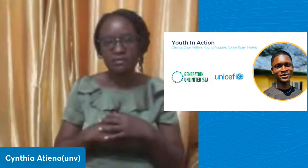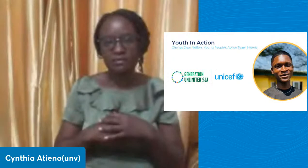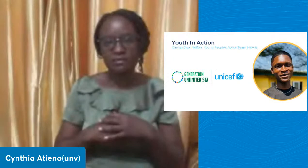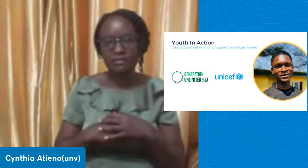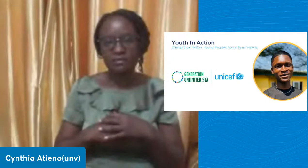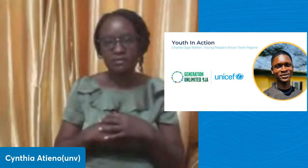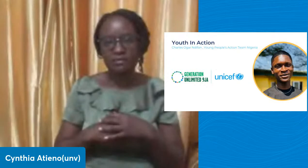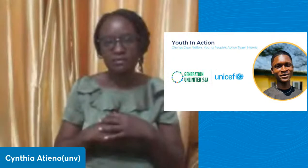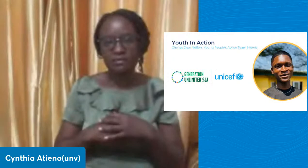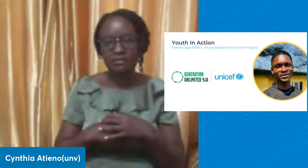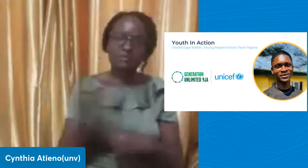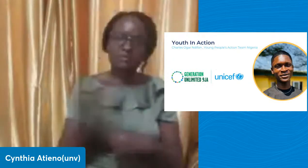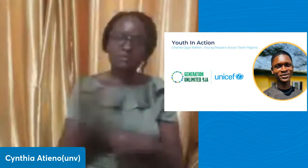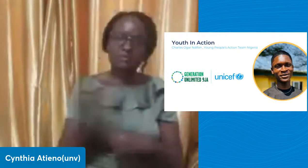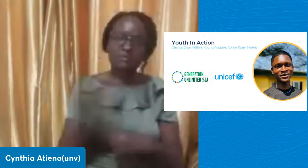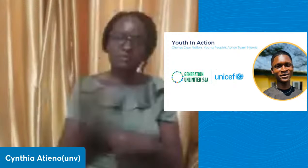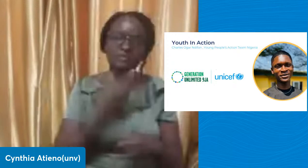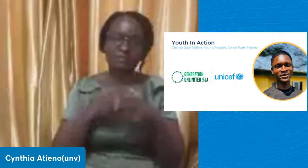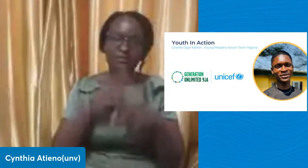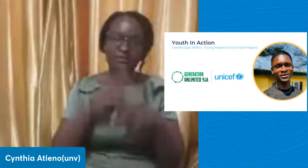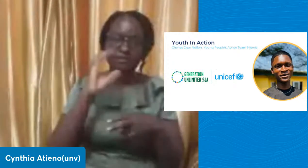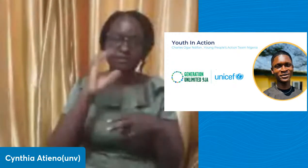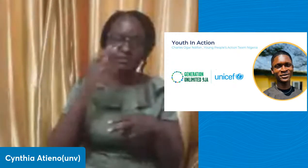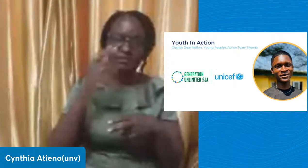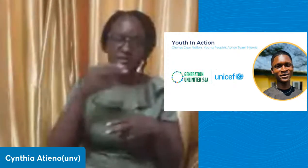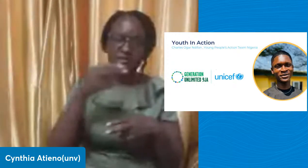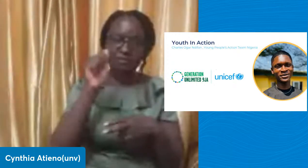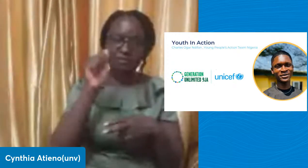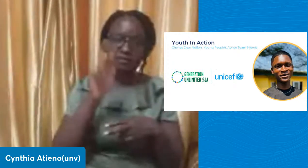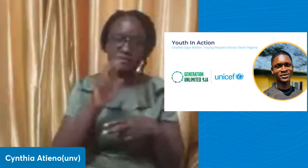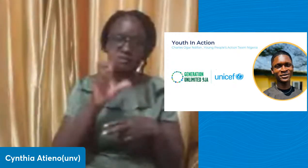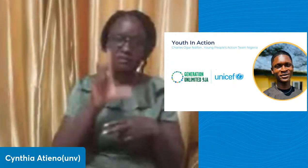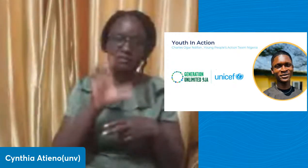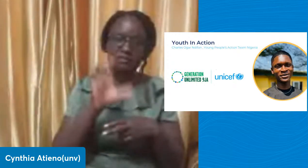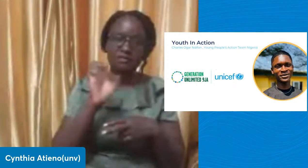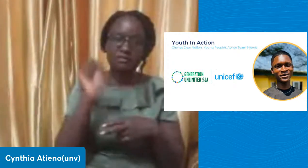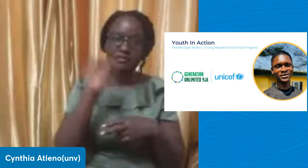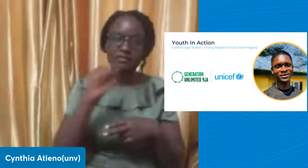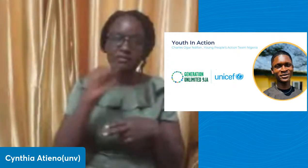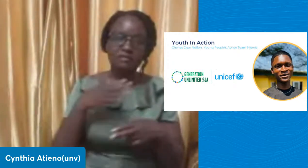My name is Charles Ndifon. I'm a youth reporter from Nigeria.